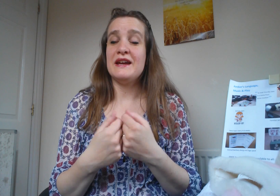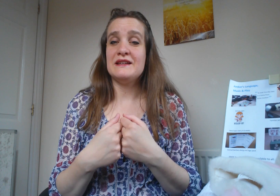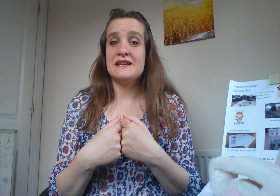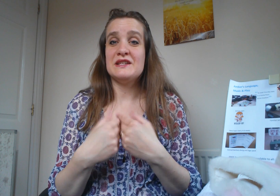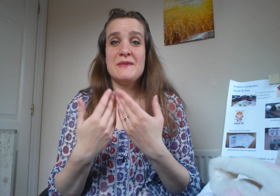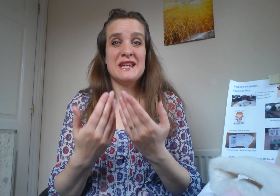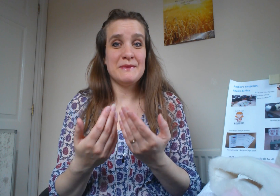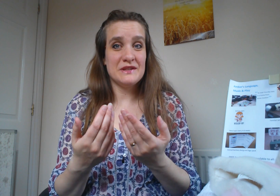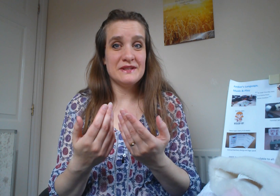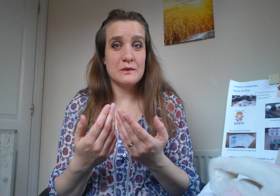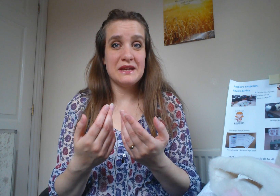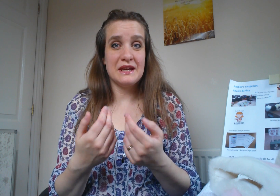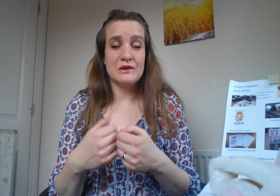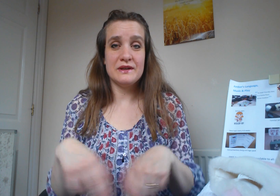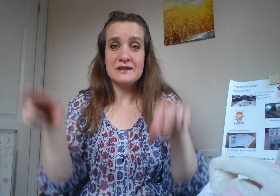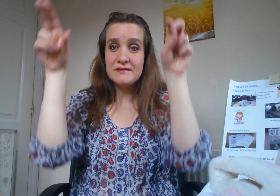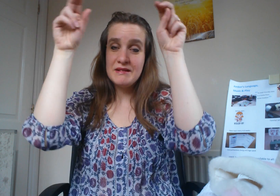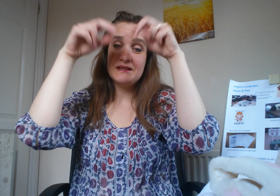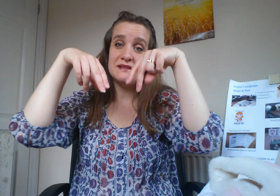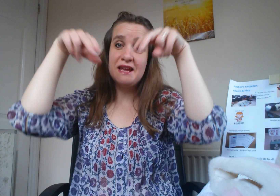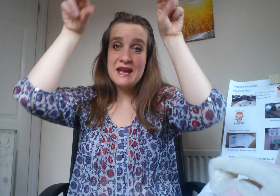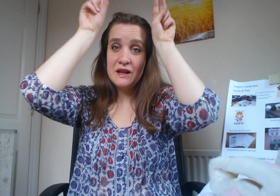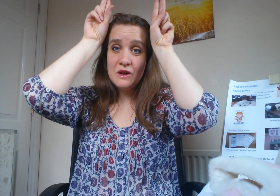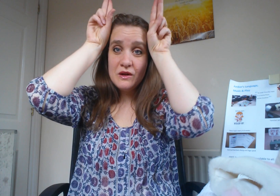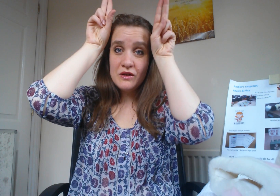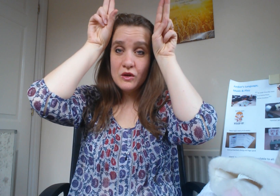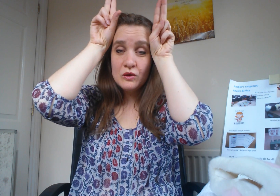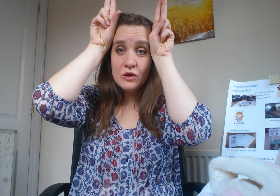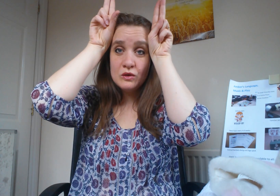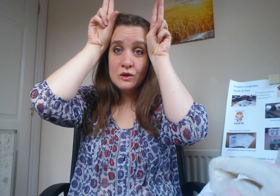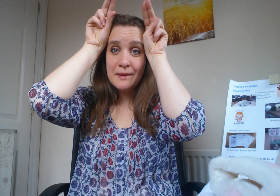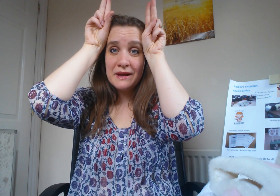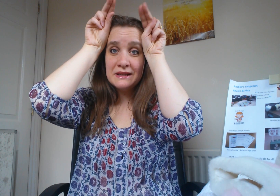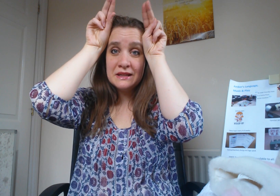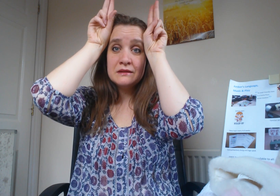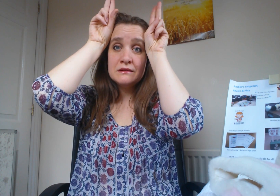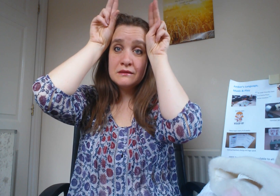I tend to make a bit of a squeaking noise and say le lapin dit.